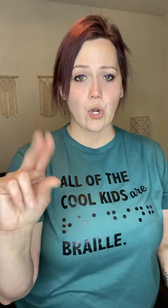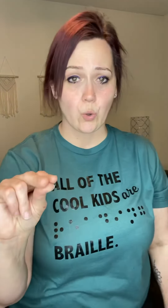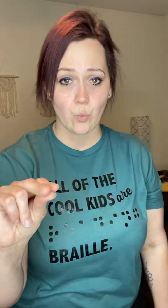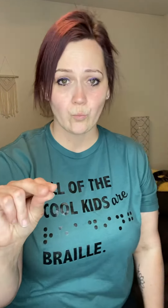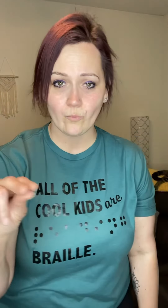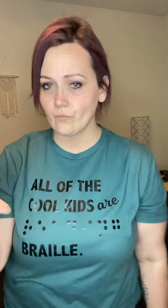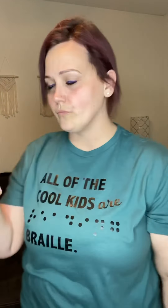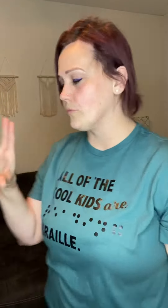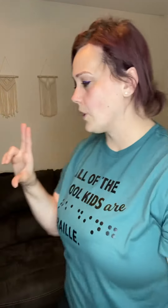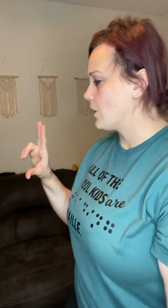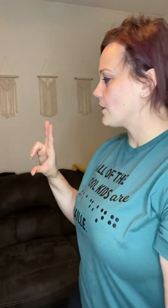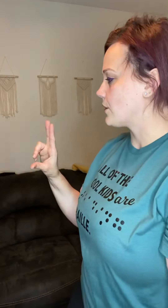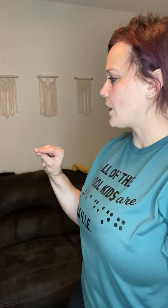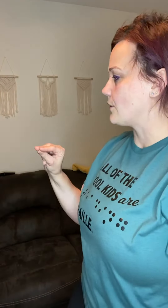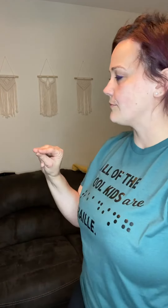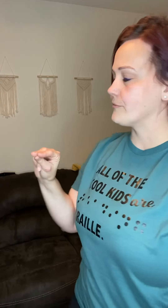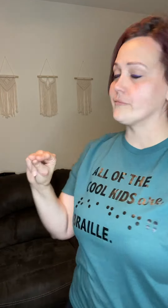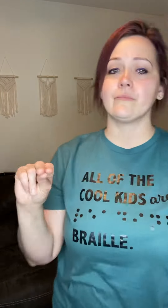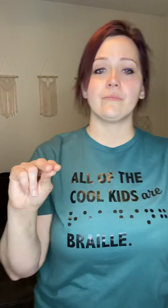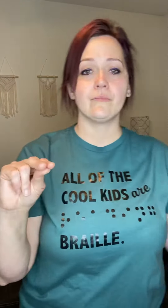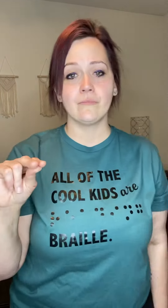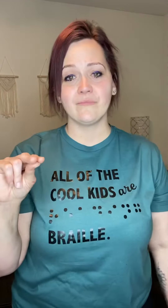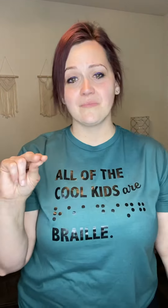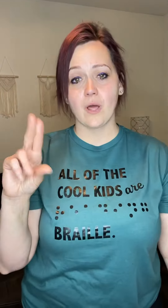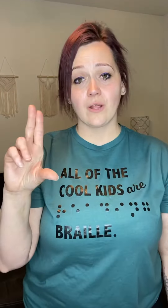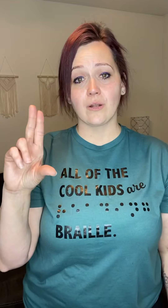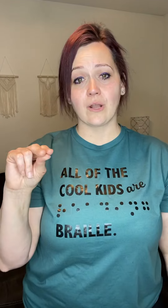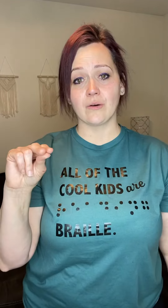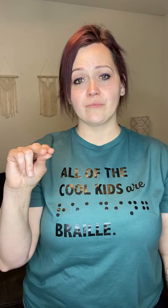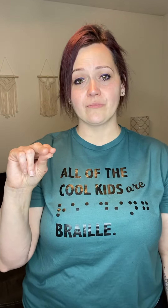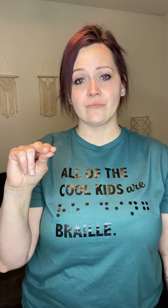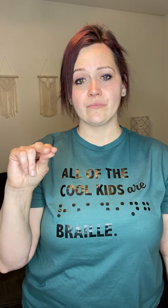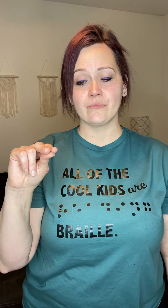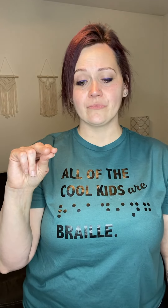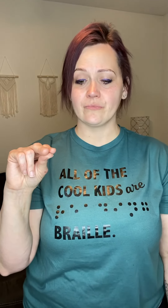No. No. No.